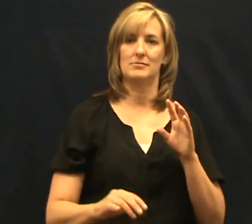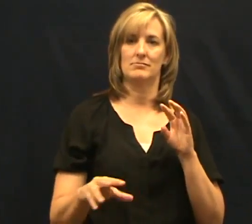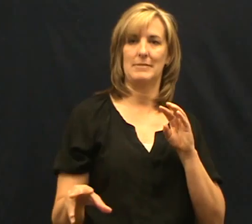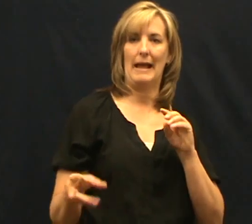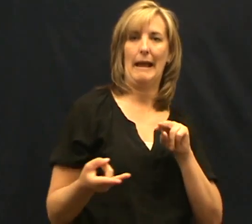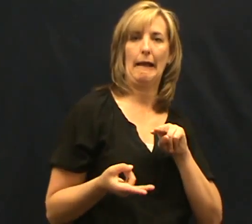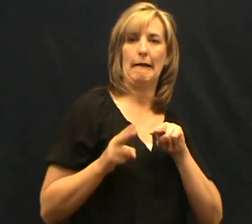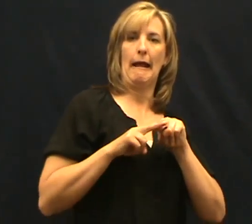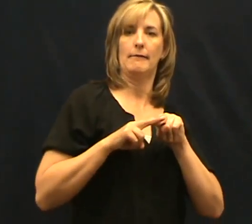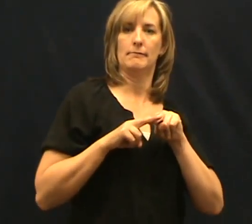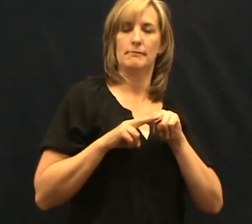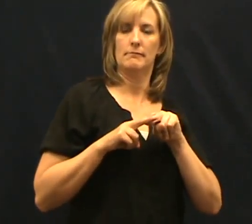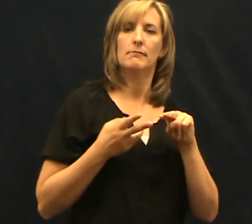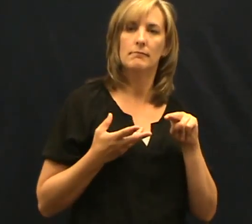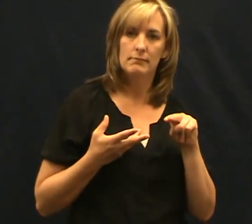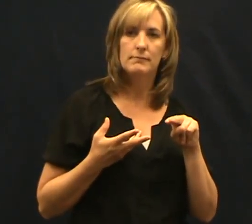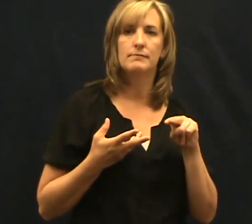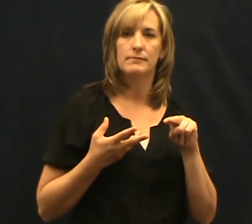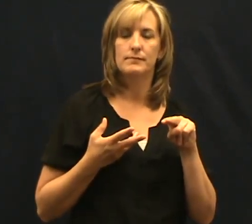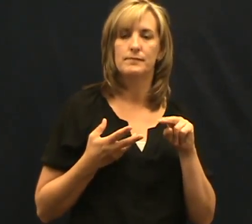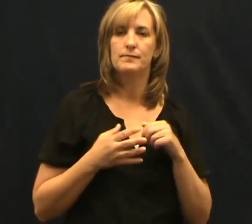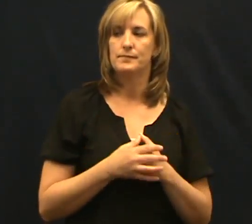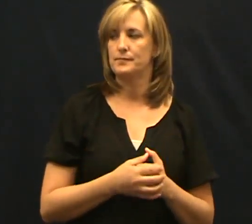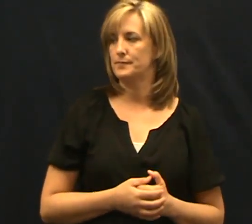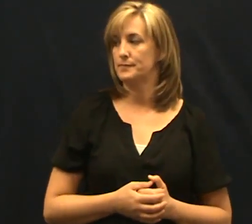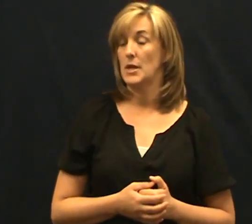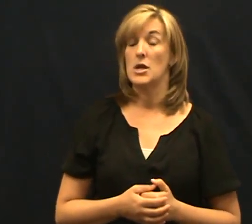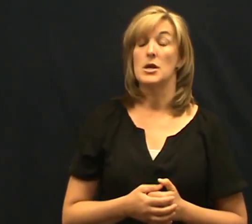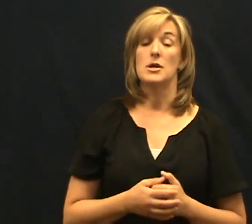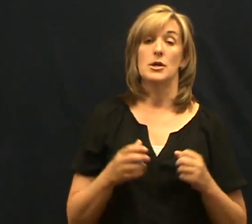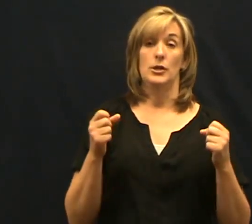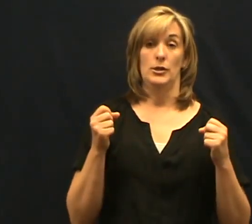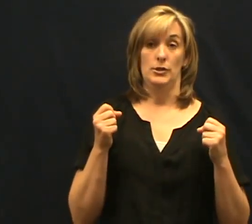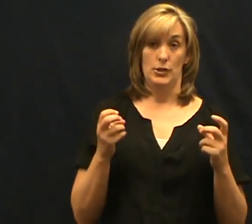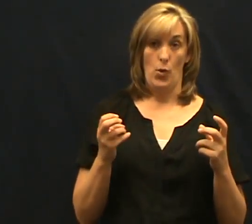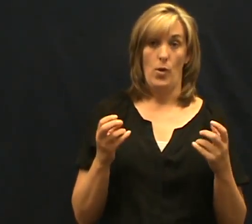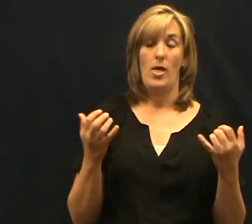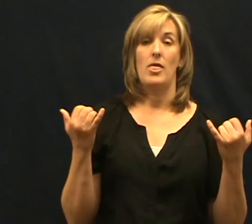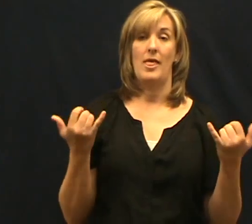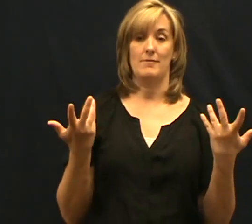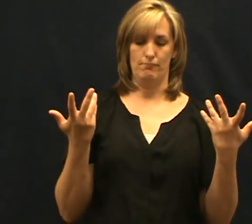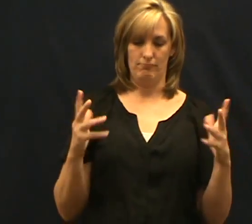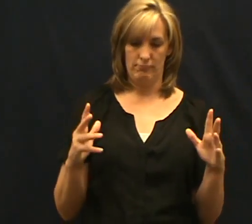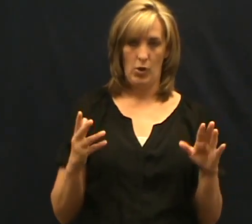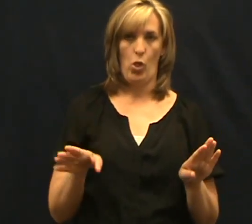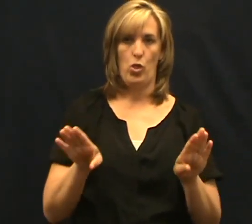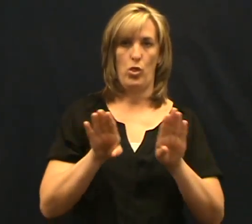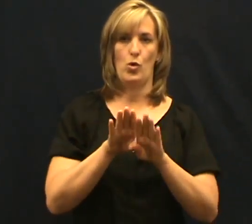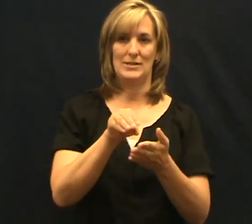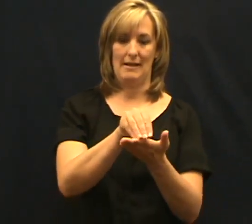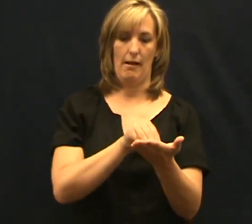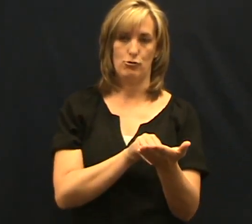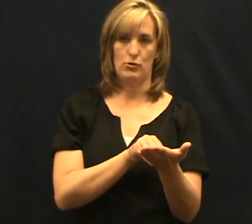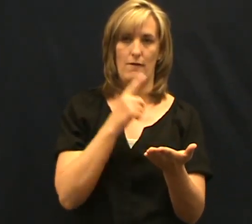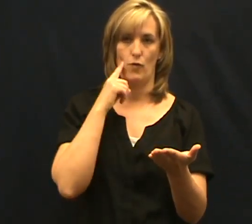remember, debit reduces retained earnings. So that's the closing entry for revenue and expense. And then we have to